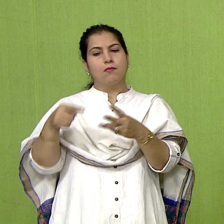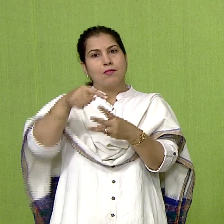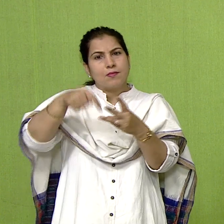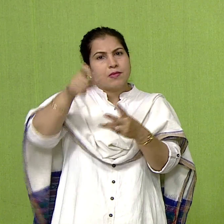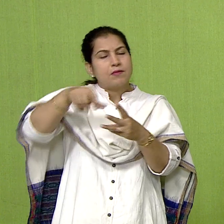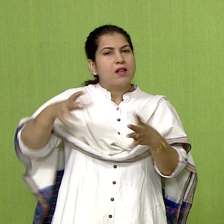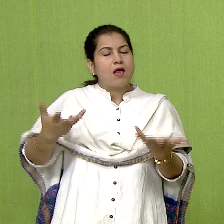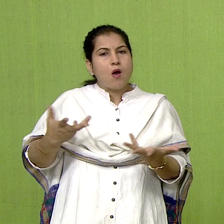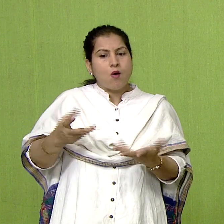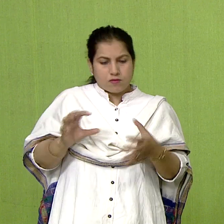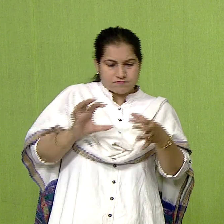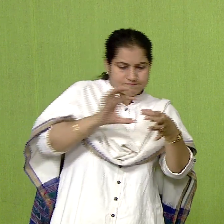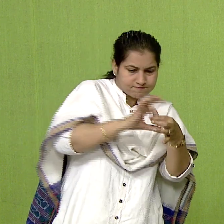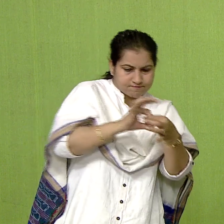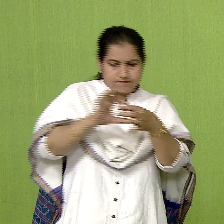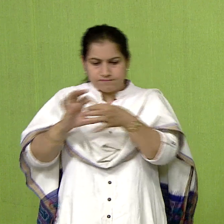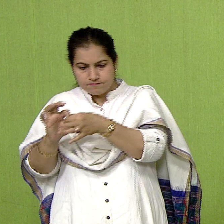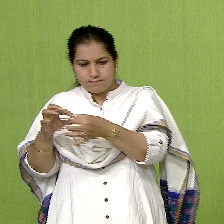moderates or the liberals.